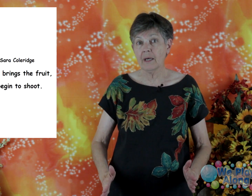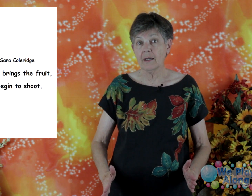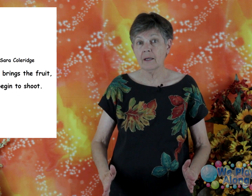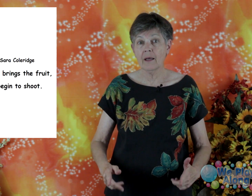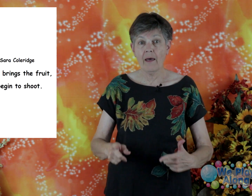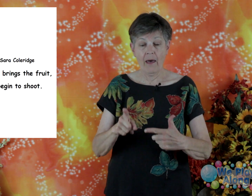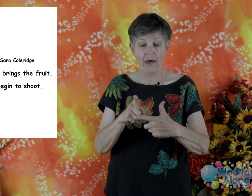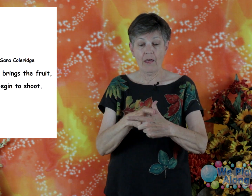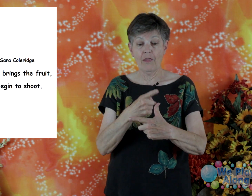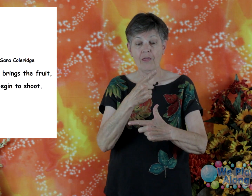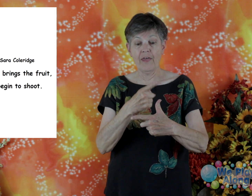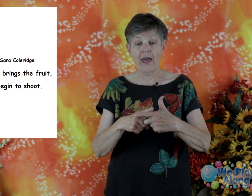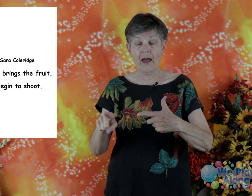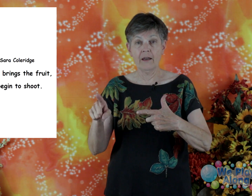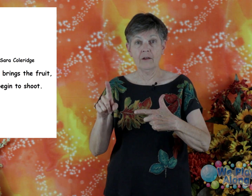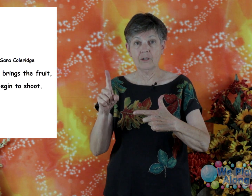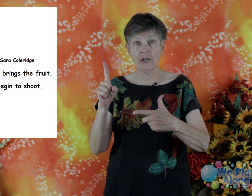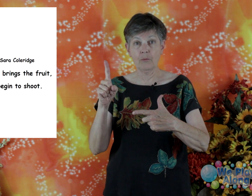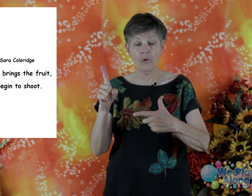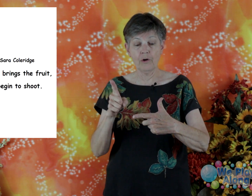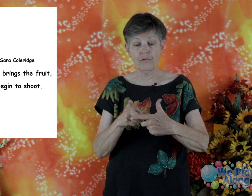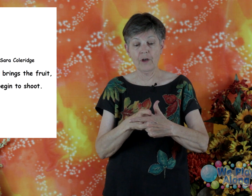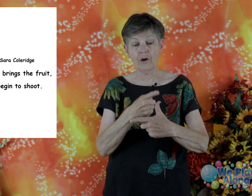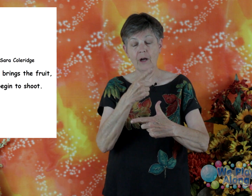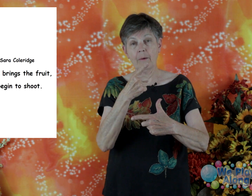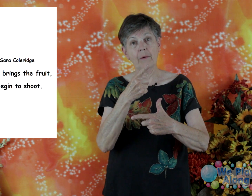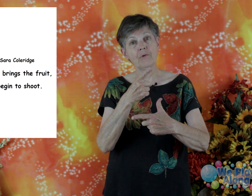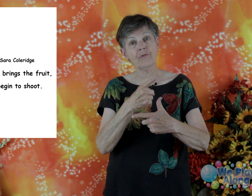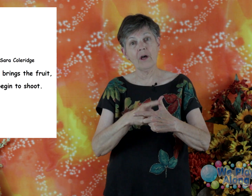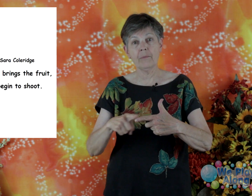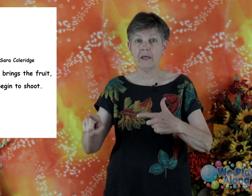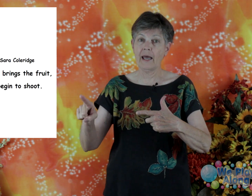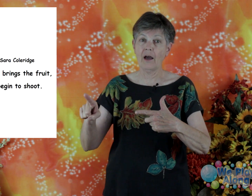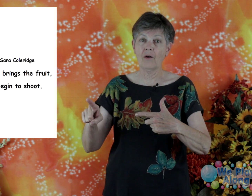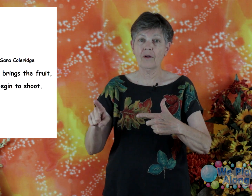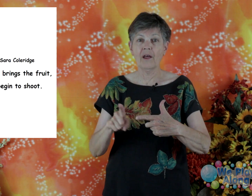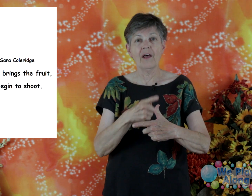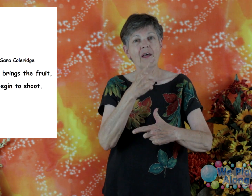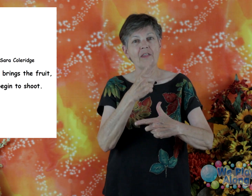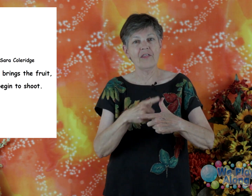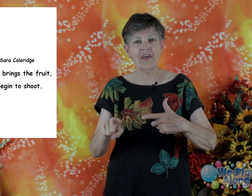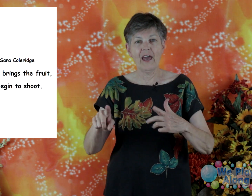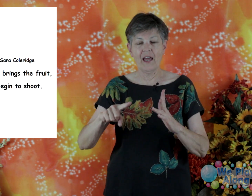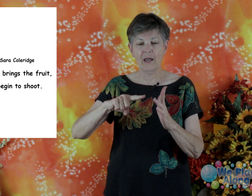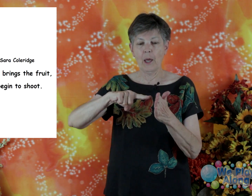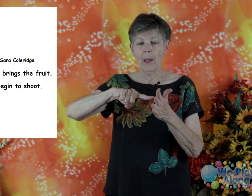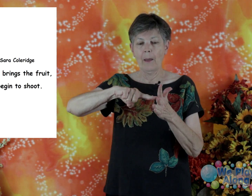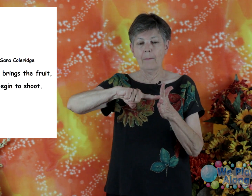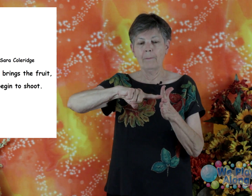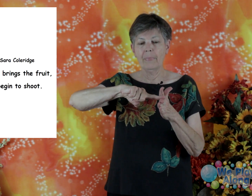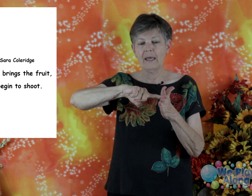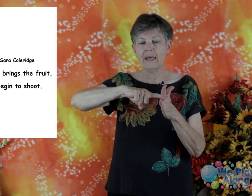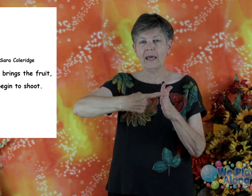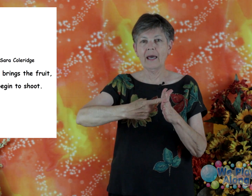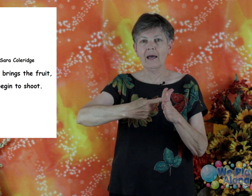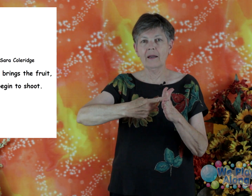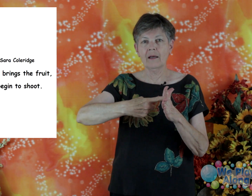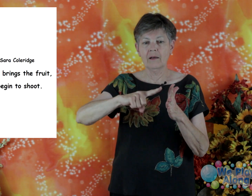sportsman. Then you take your pointer finger and come up your thumb and down. Then begin.